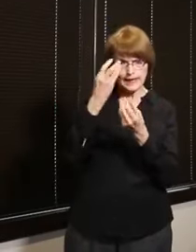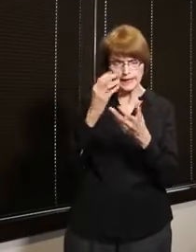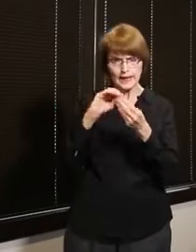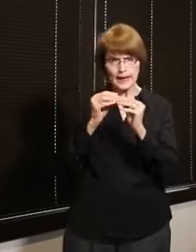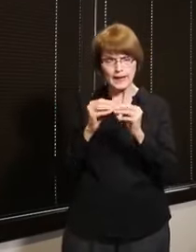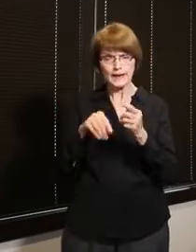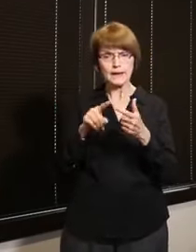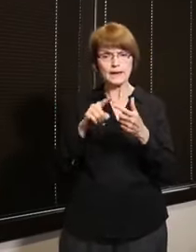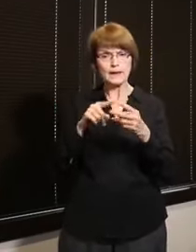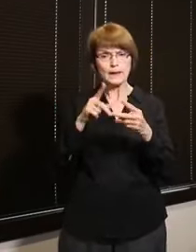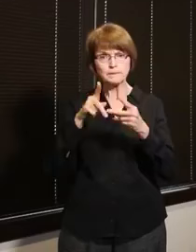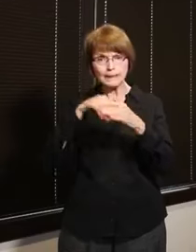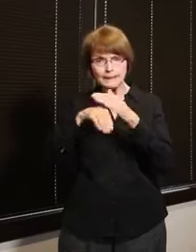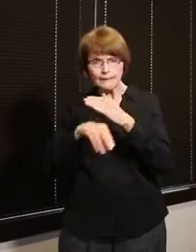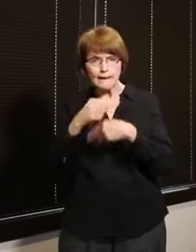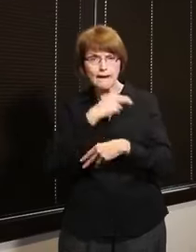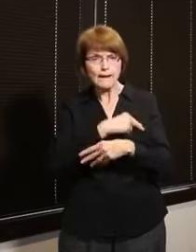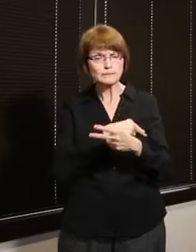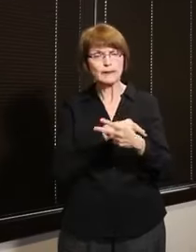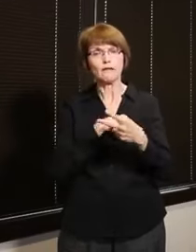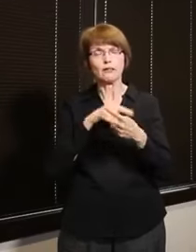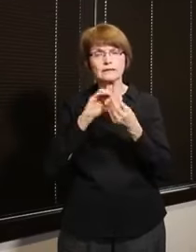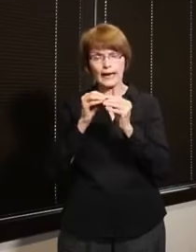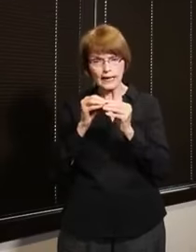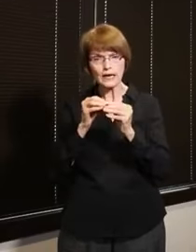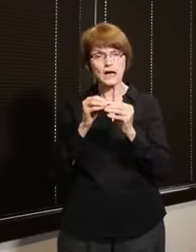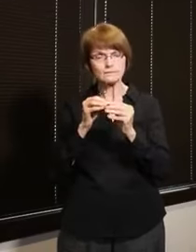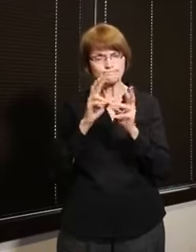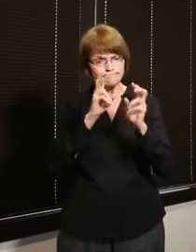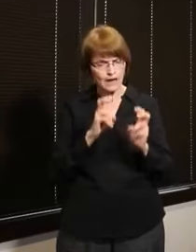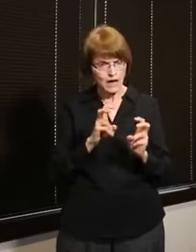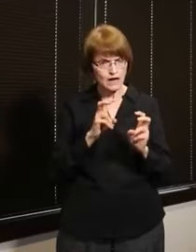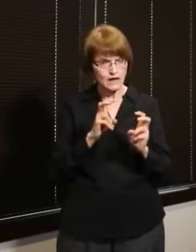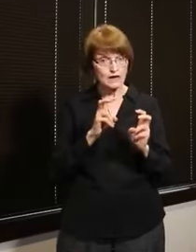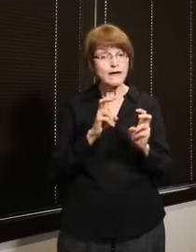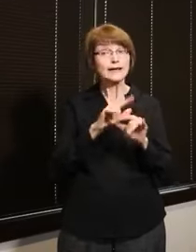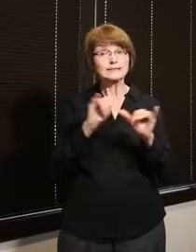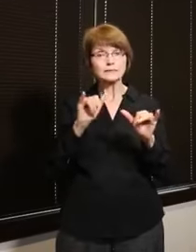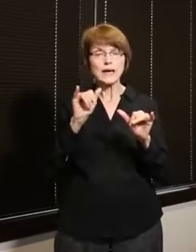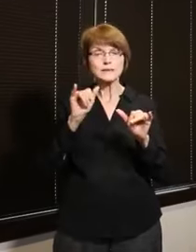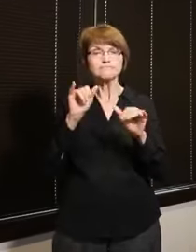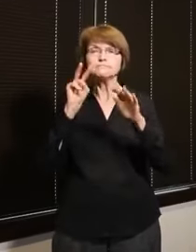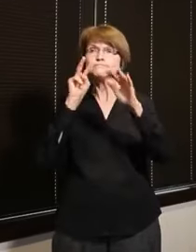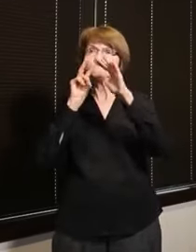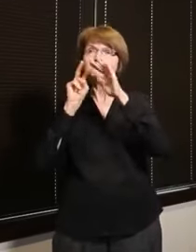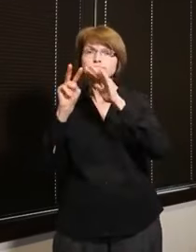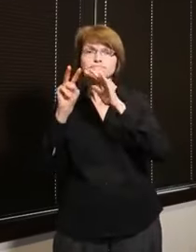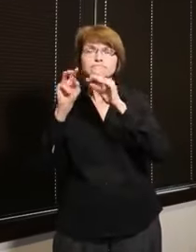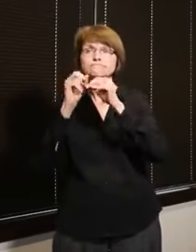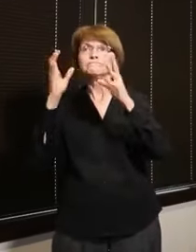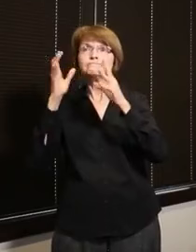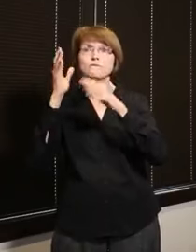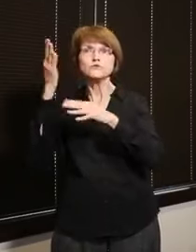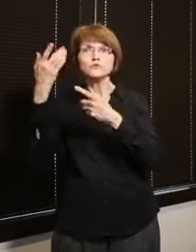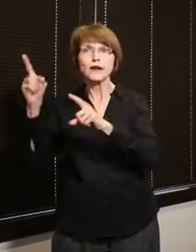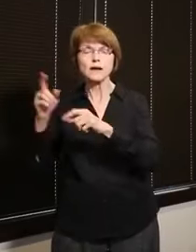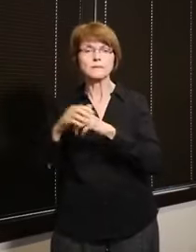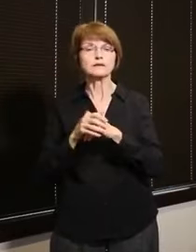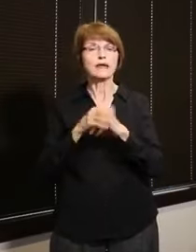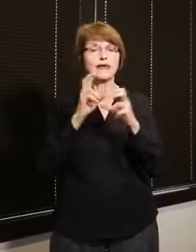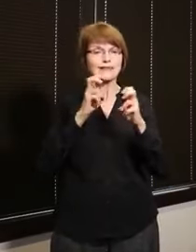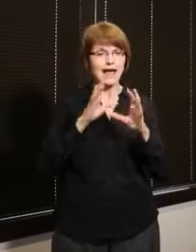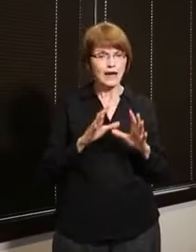looking at our admission data, and then when we're planning towards the future. The analytics team and the task force